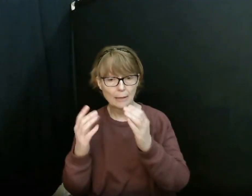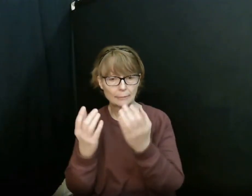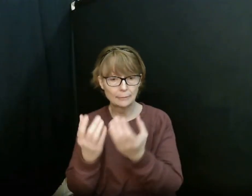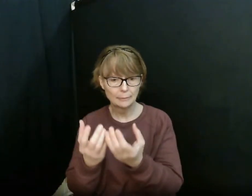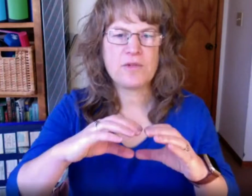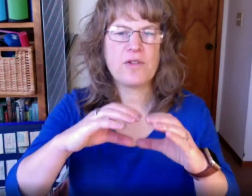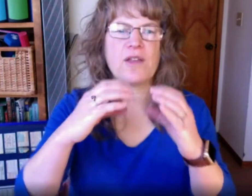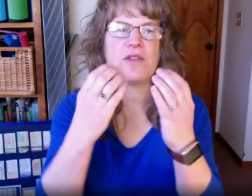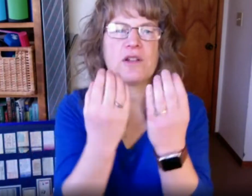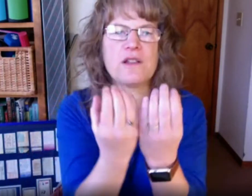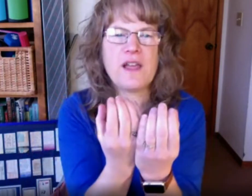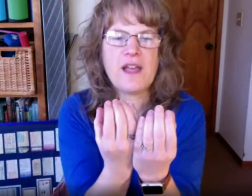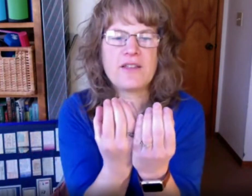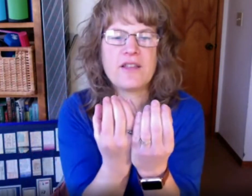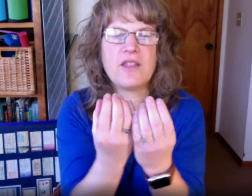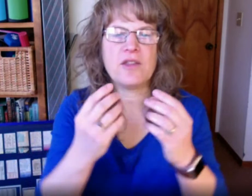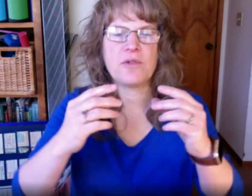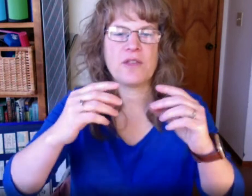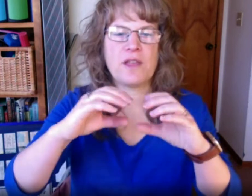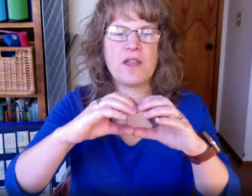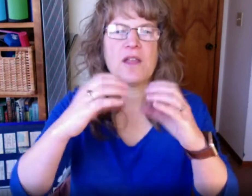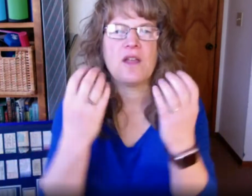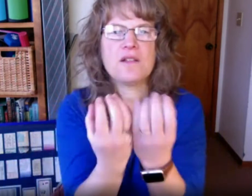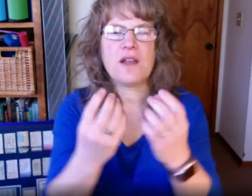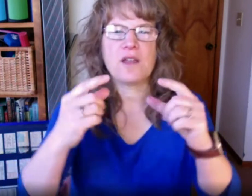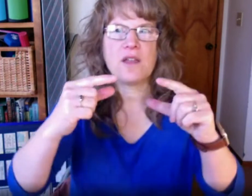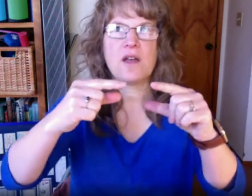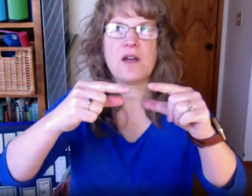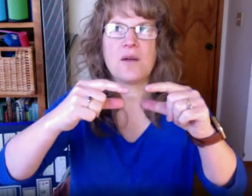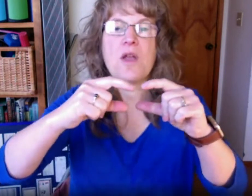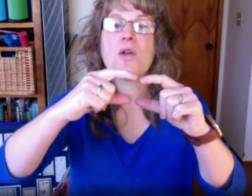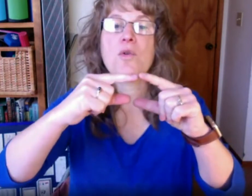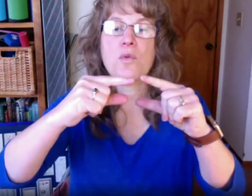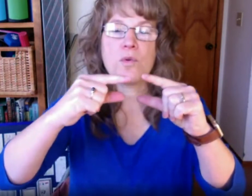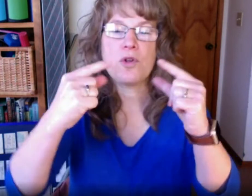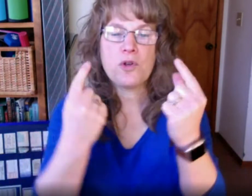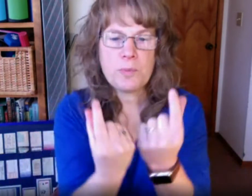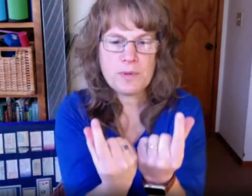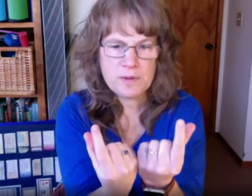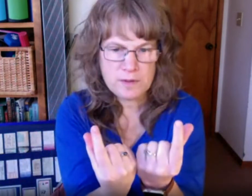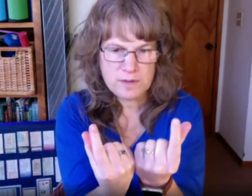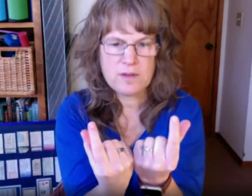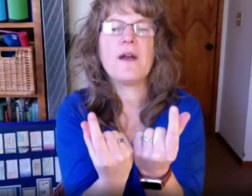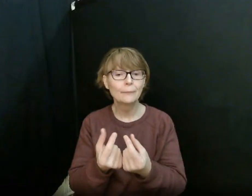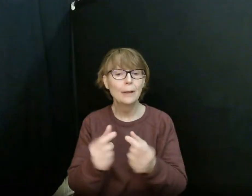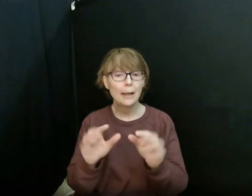Right. You were okay. So class, and then you were saying like group. Mm-hmm.